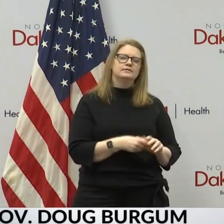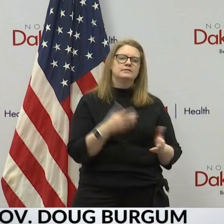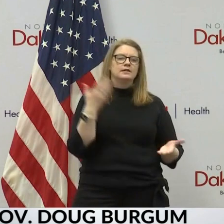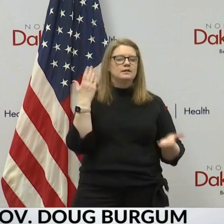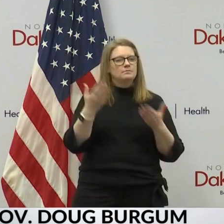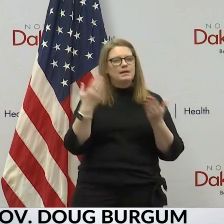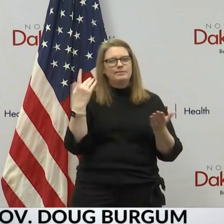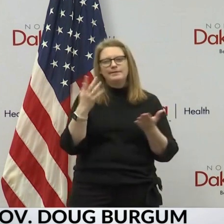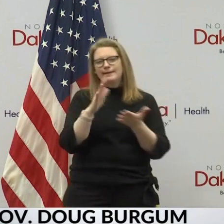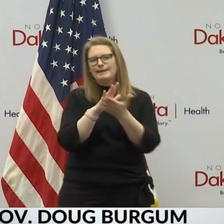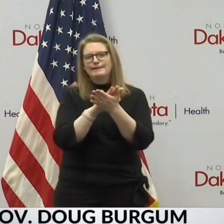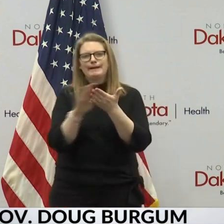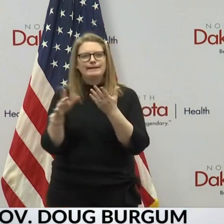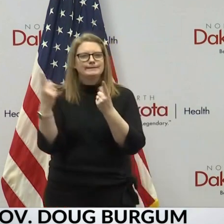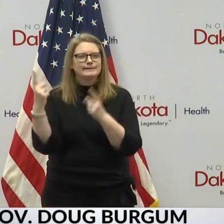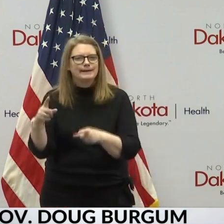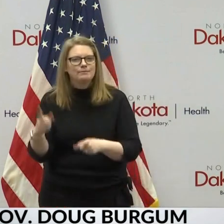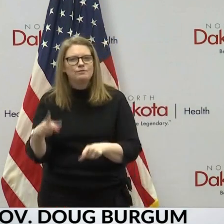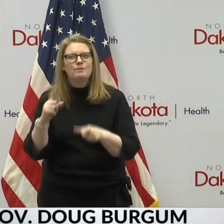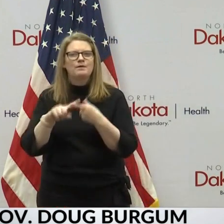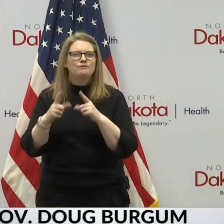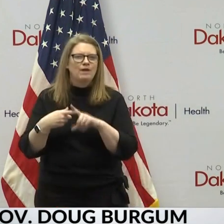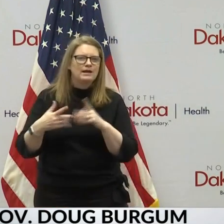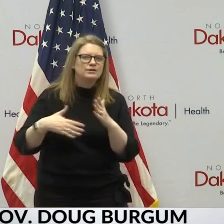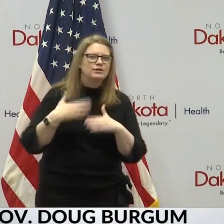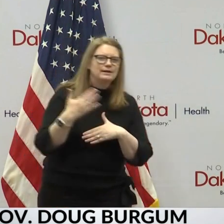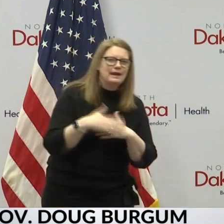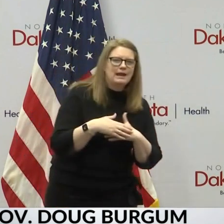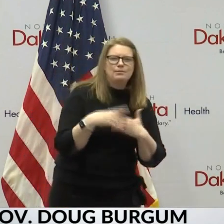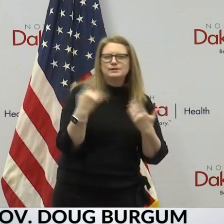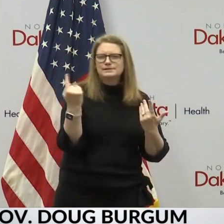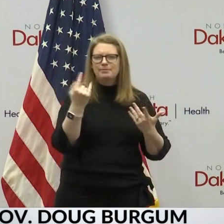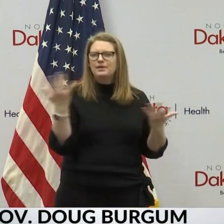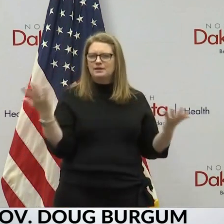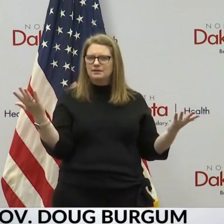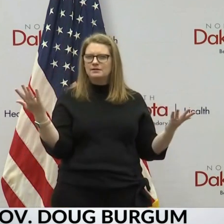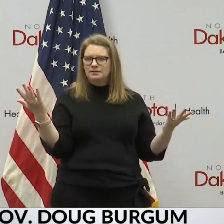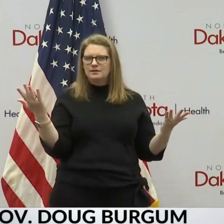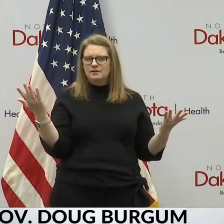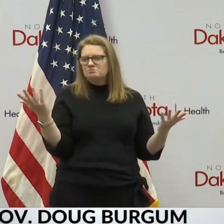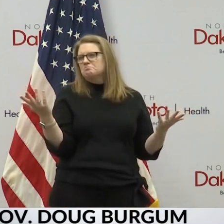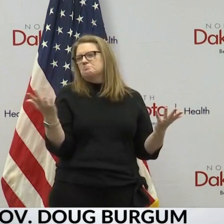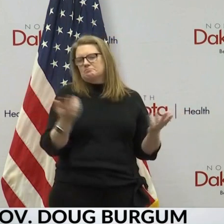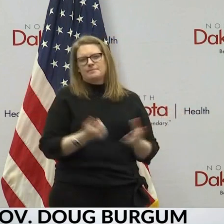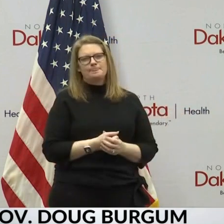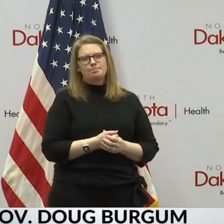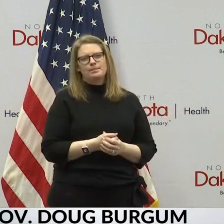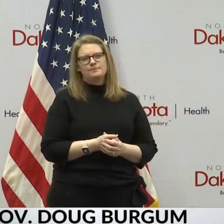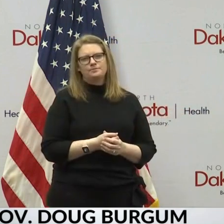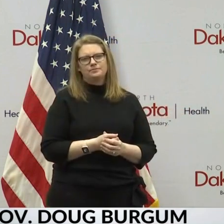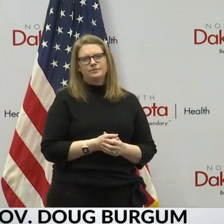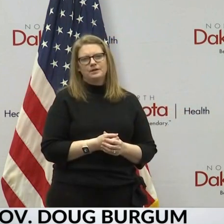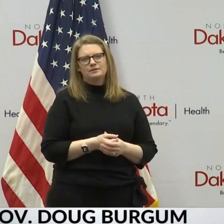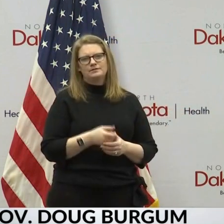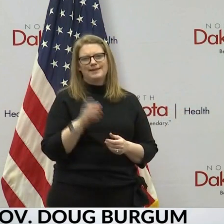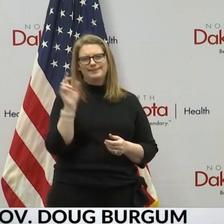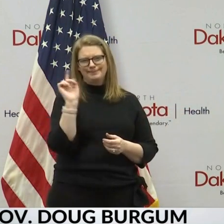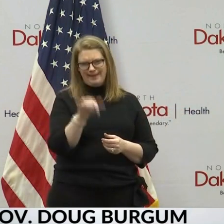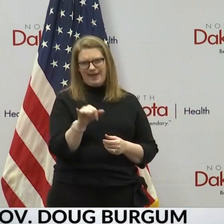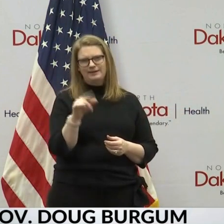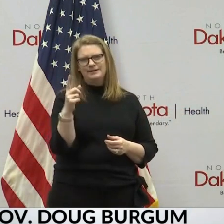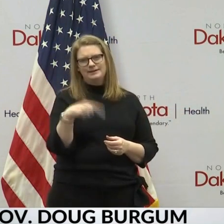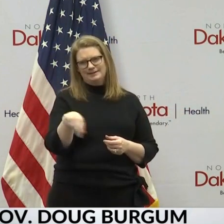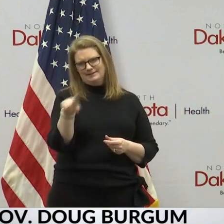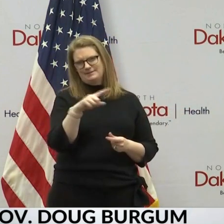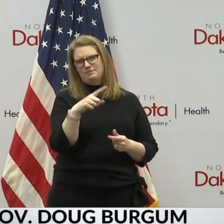kindness that happened from a friend, a neighbor, or a grandchild. That would be something that you could write down and